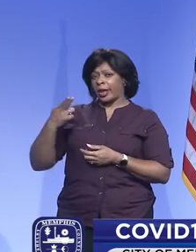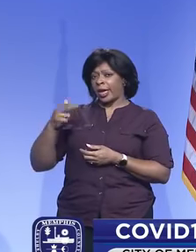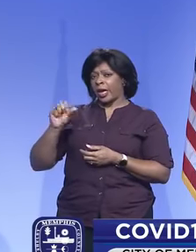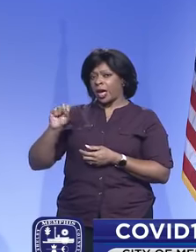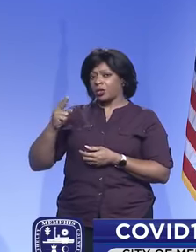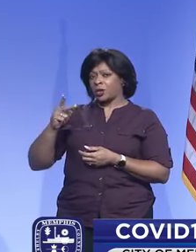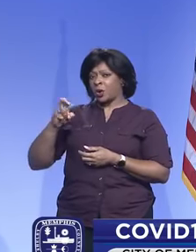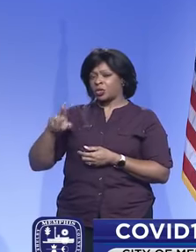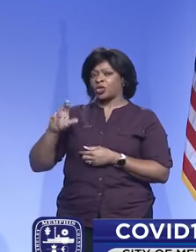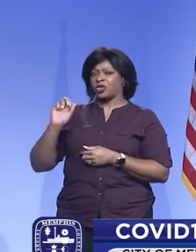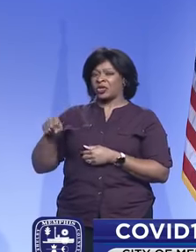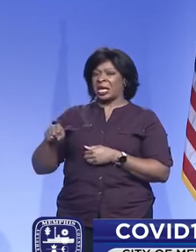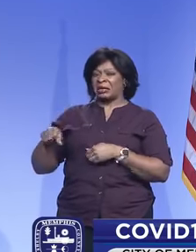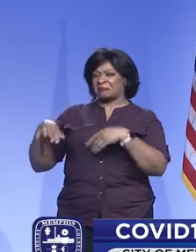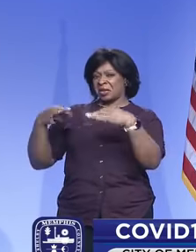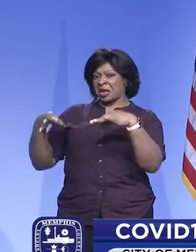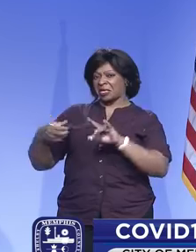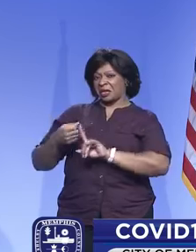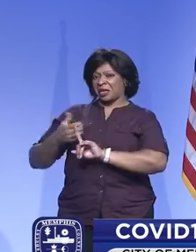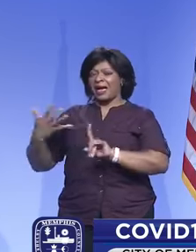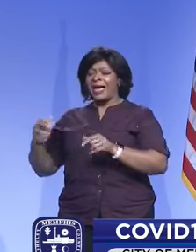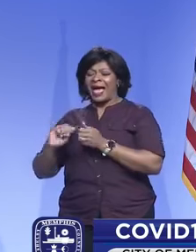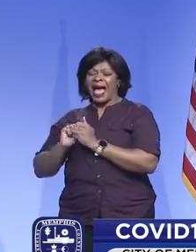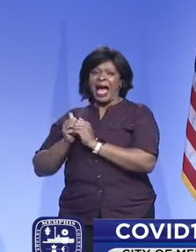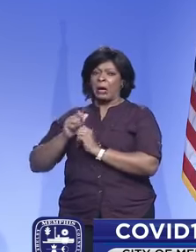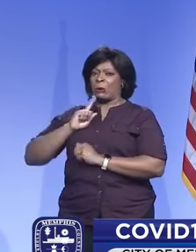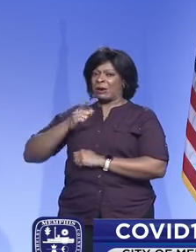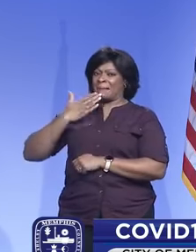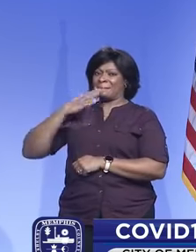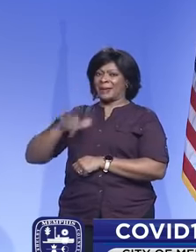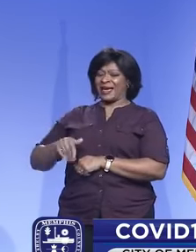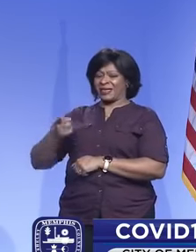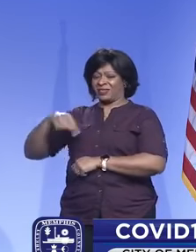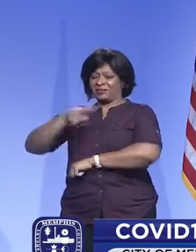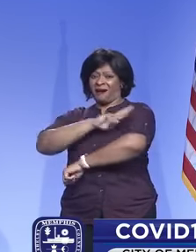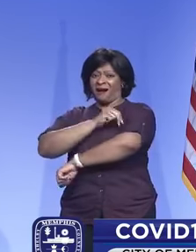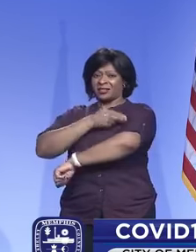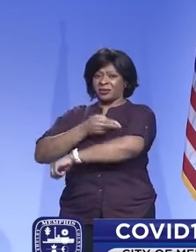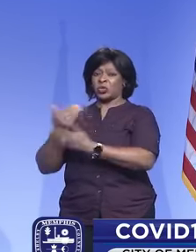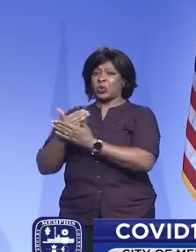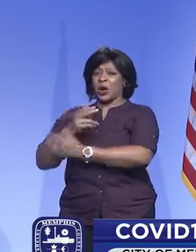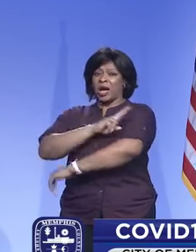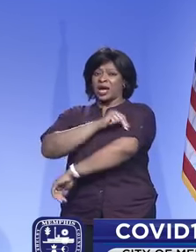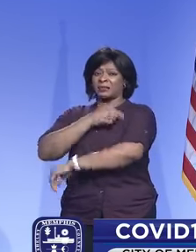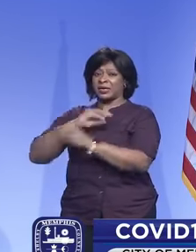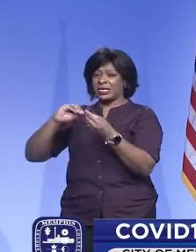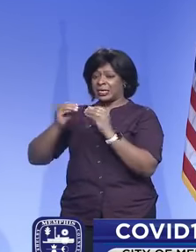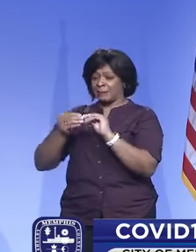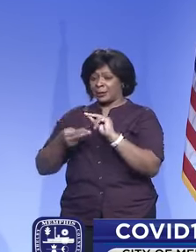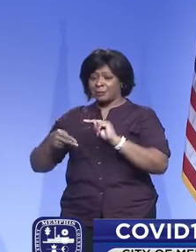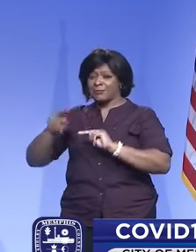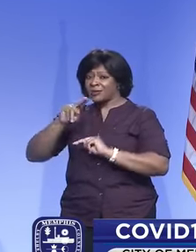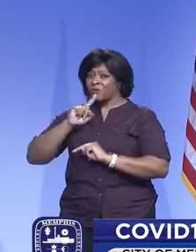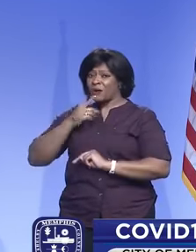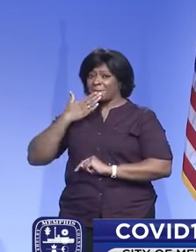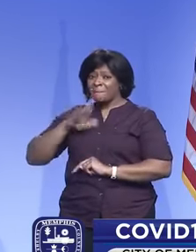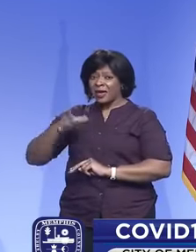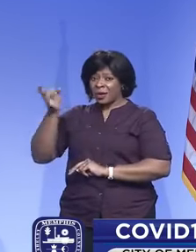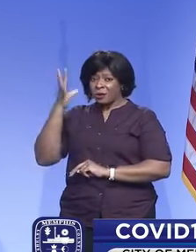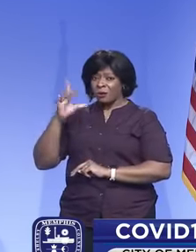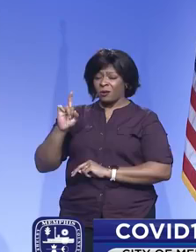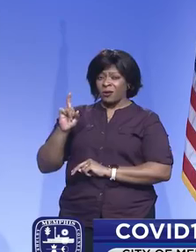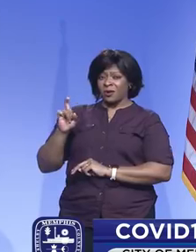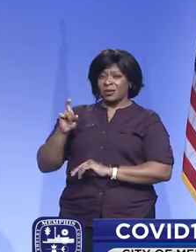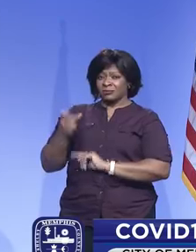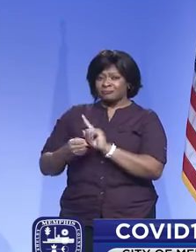can contextualize for us just how bad these new hospitalization numbers are.